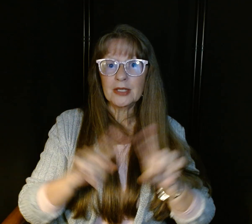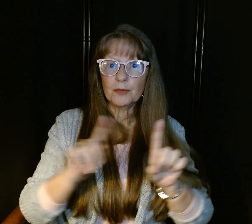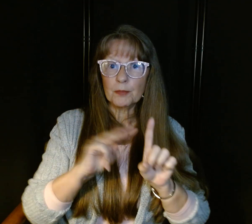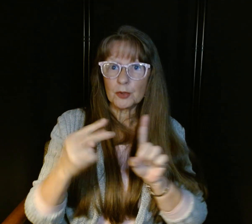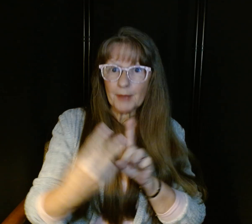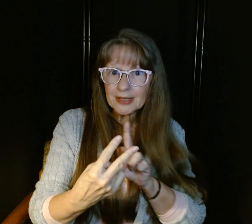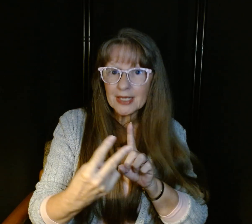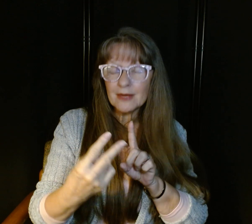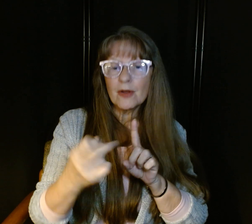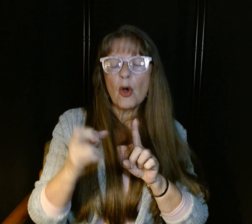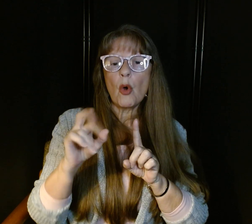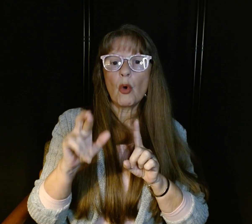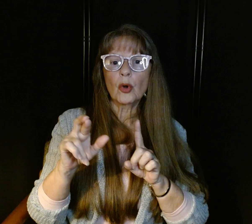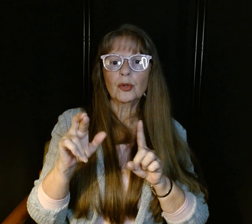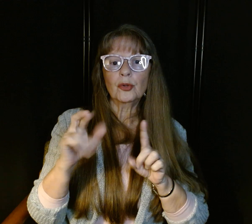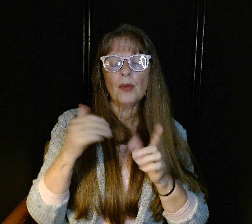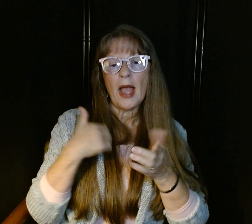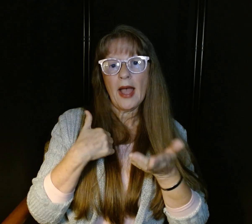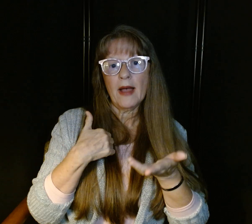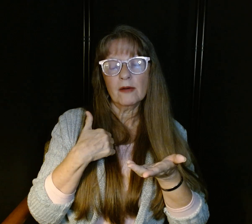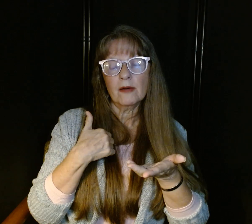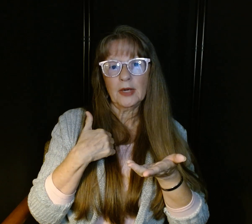different perspective, or you have